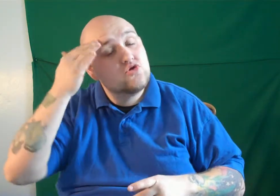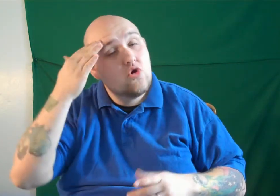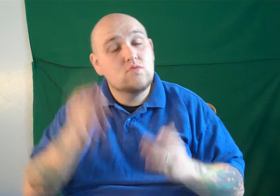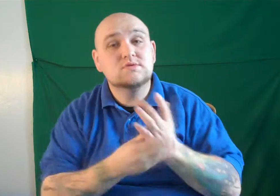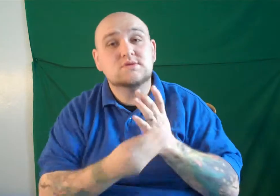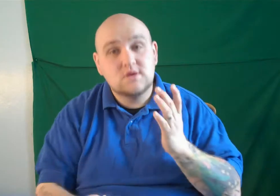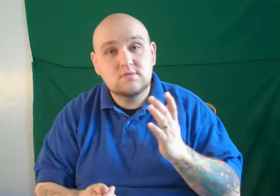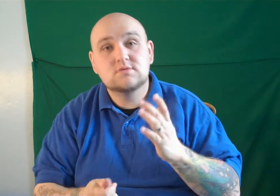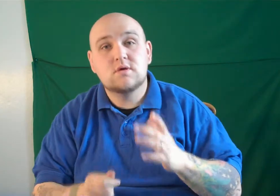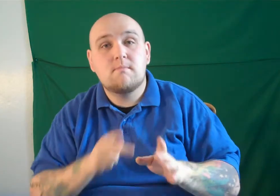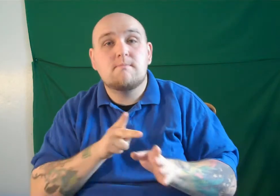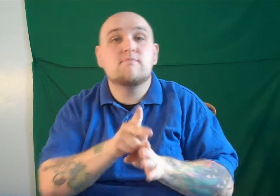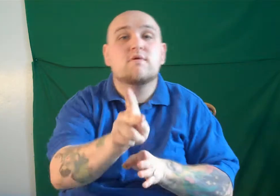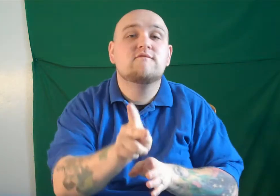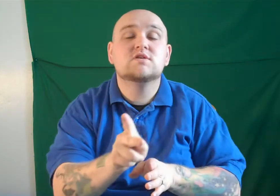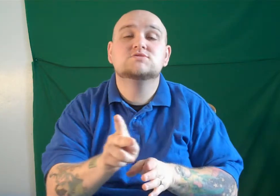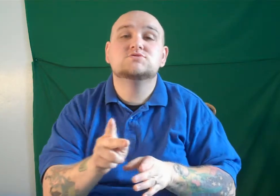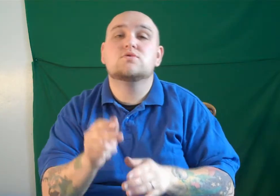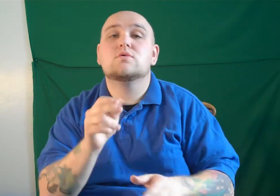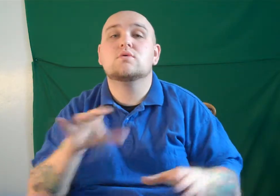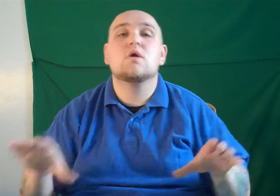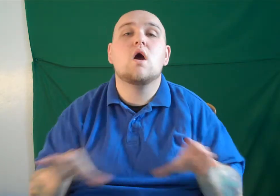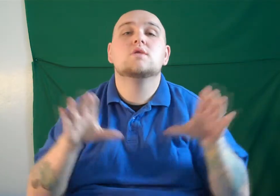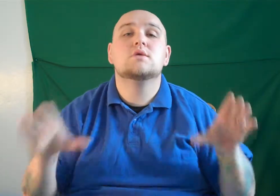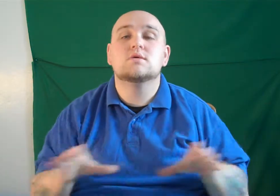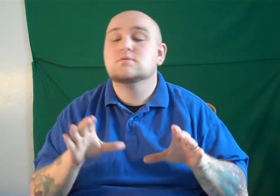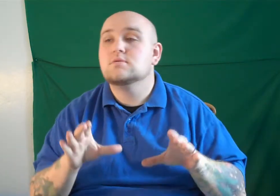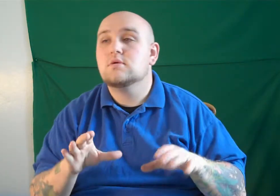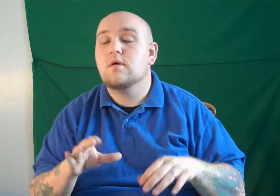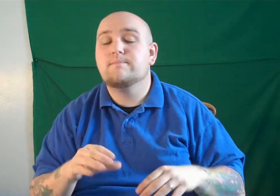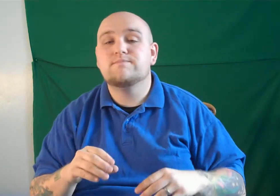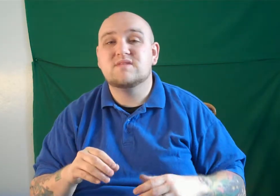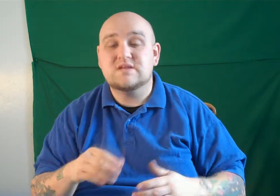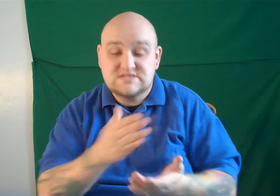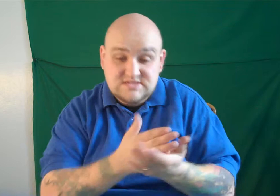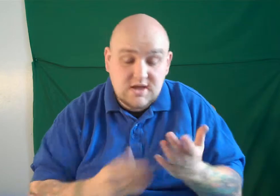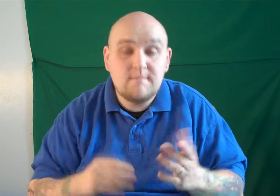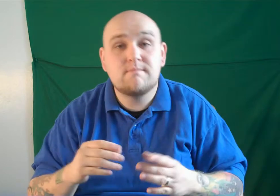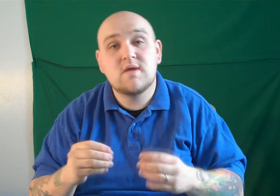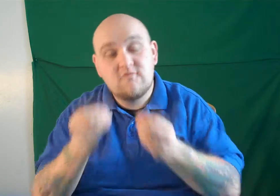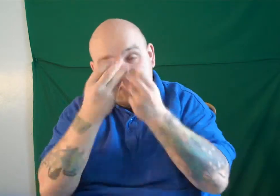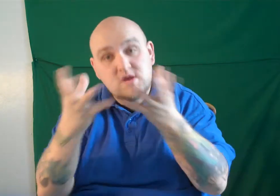conduct. Okay? Some of this information we're going to also talk about when we start talking about the Code of Professional Conduct, which will be